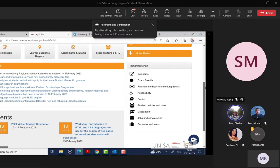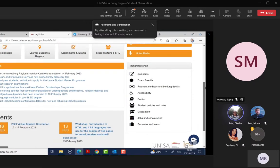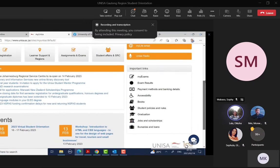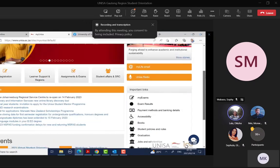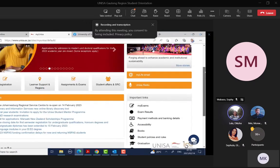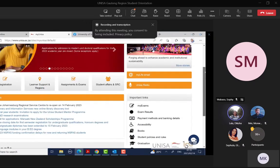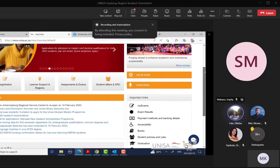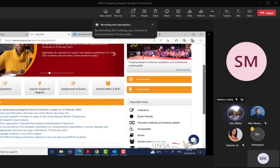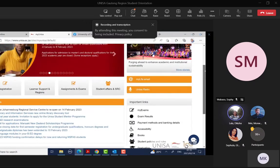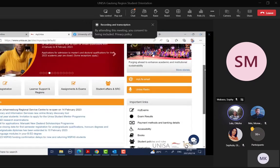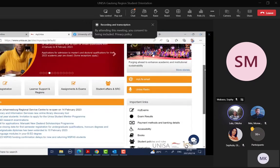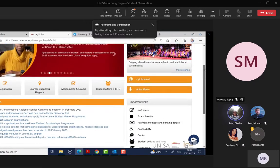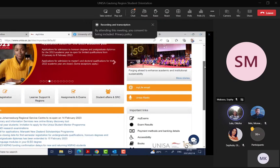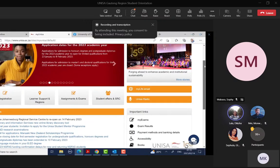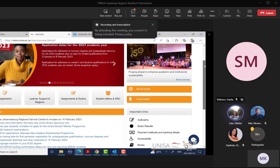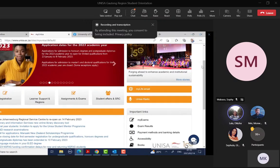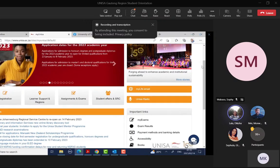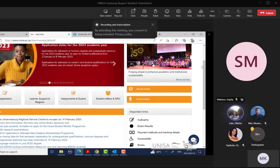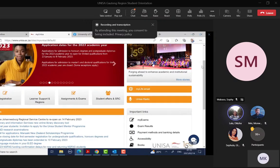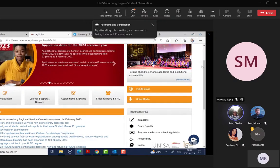or physically